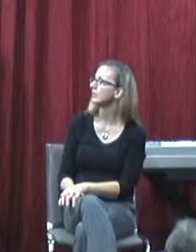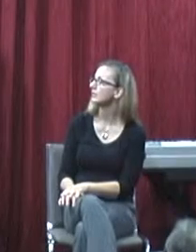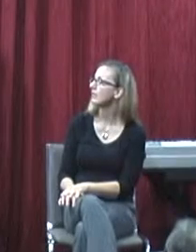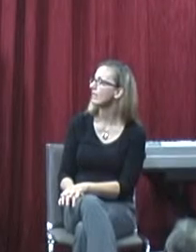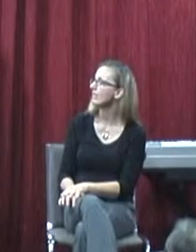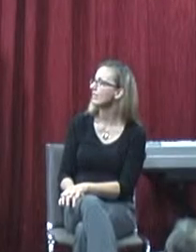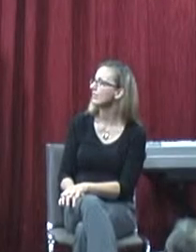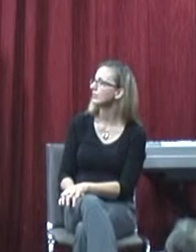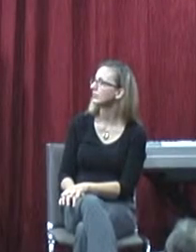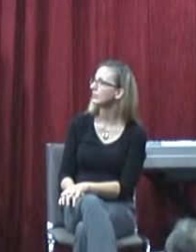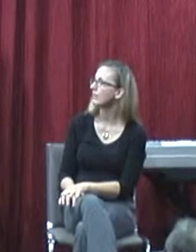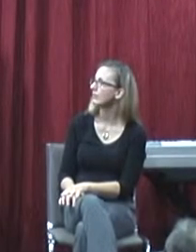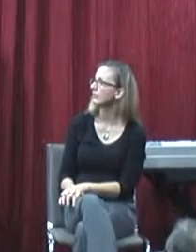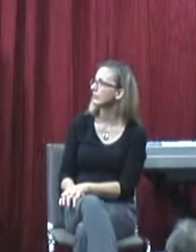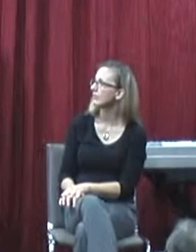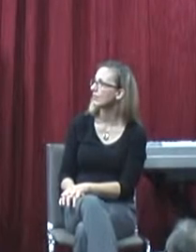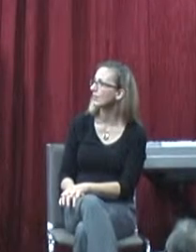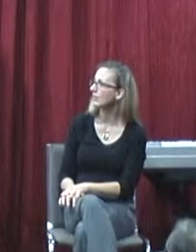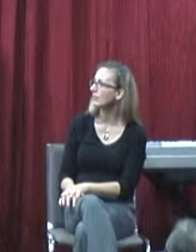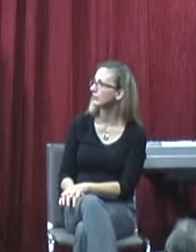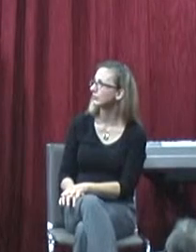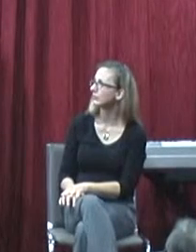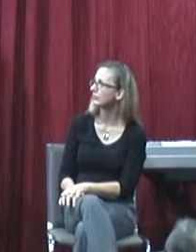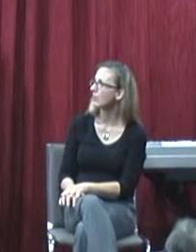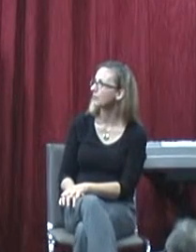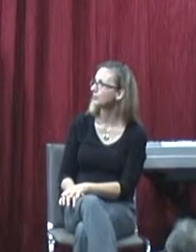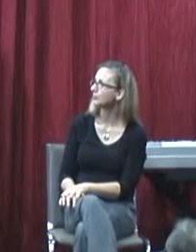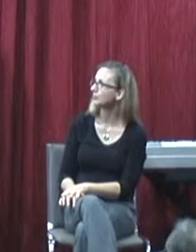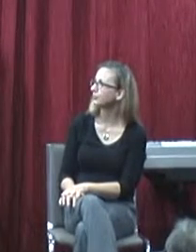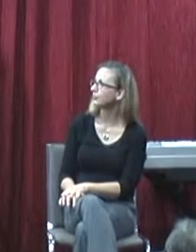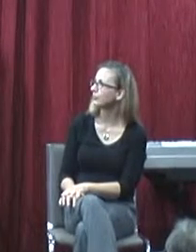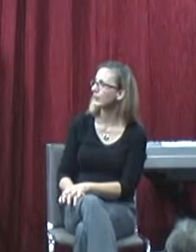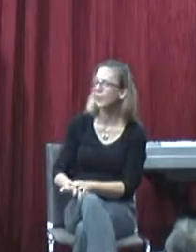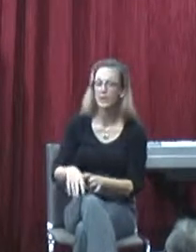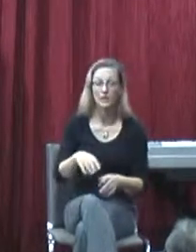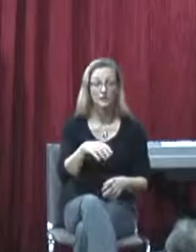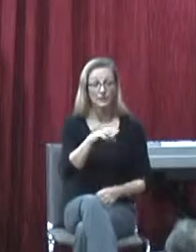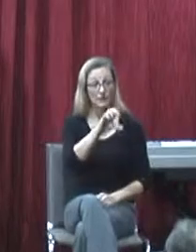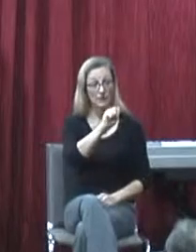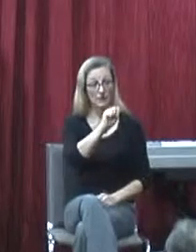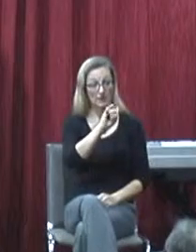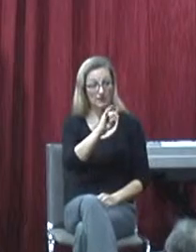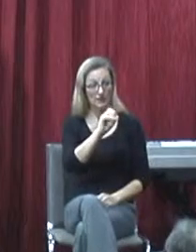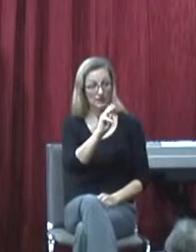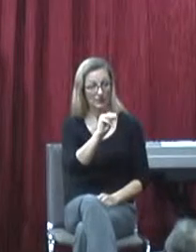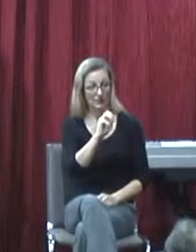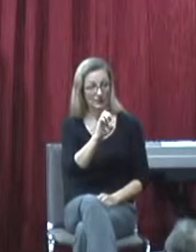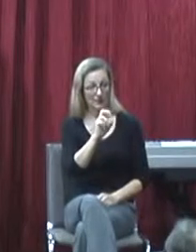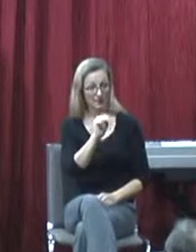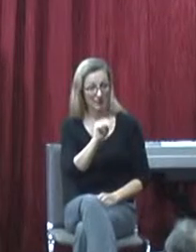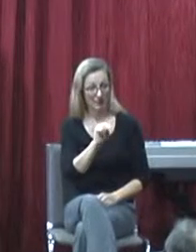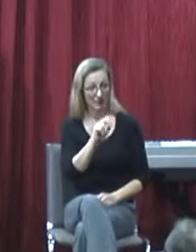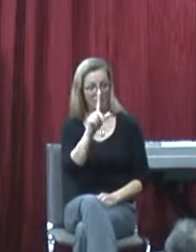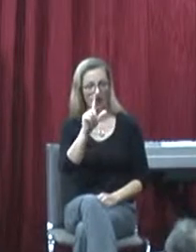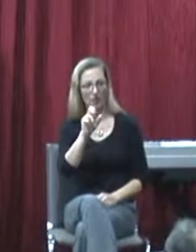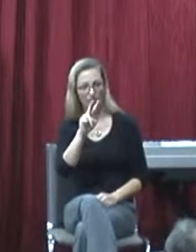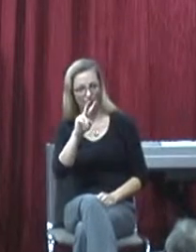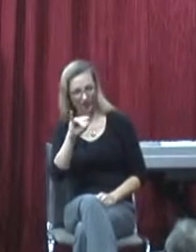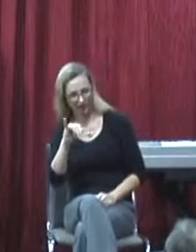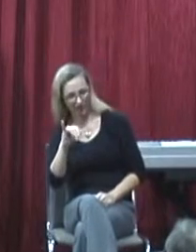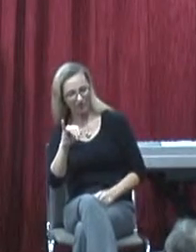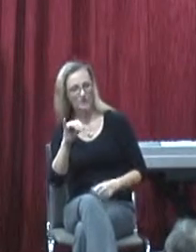sister. So Simeon and Levi had killed all the men of the city. And understand that there were four